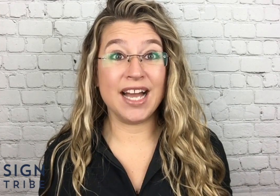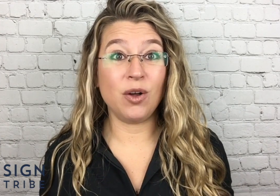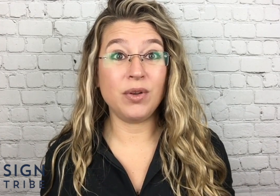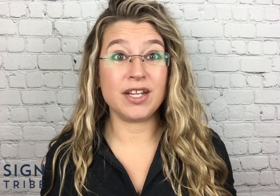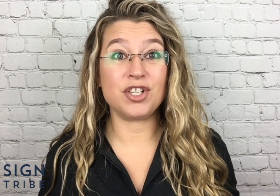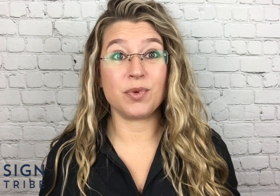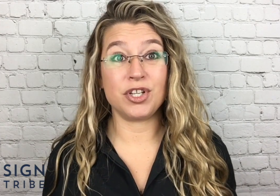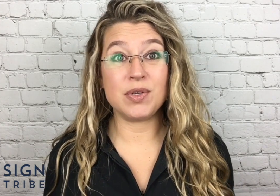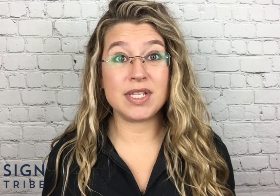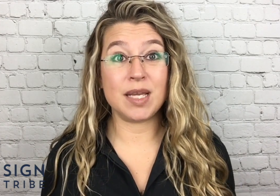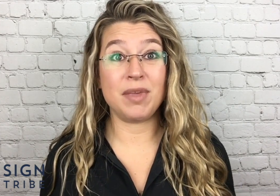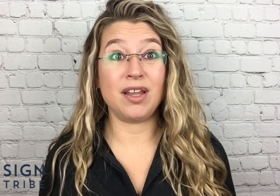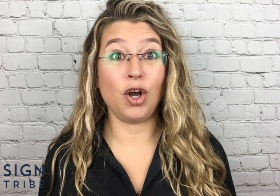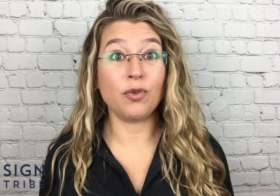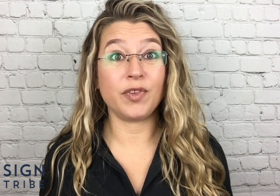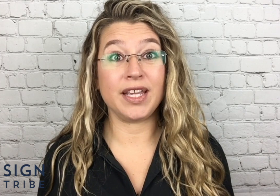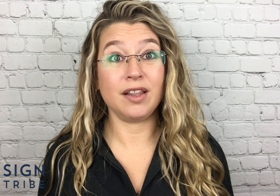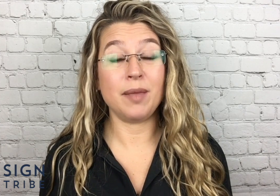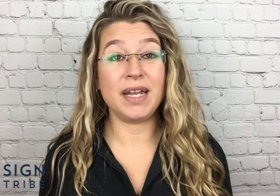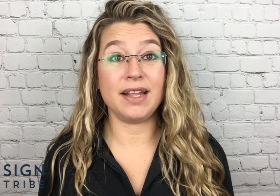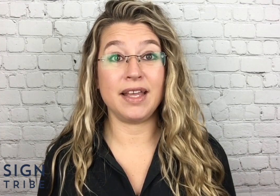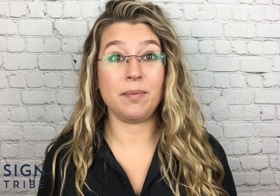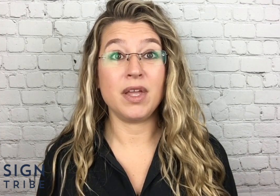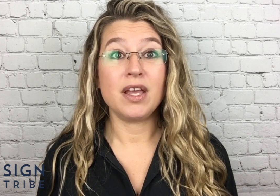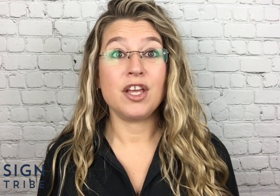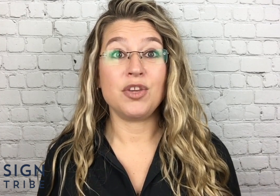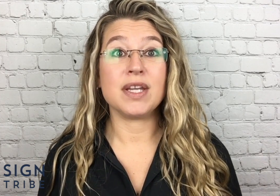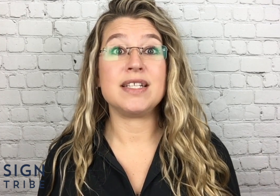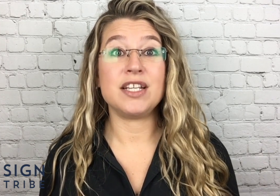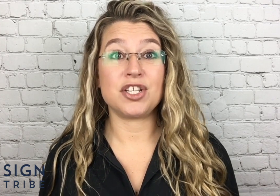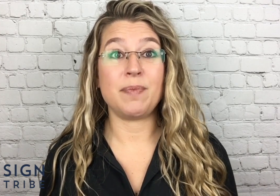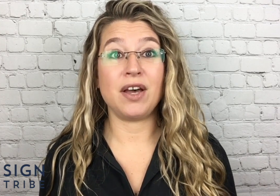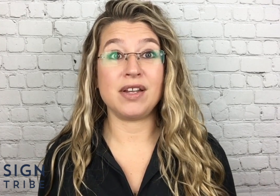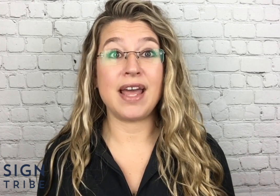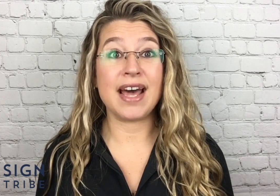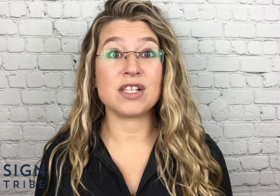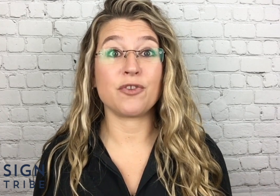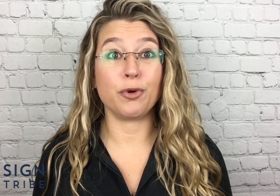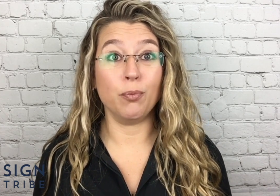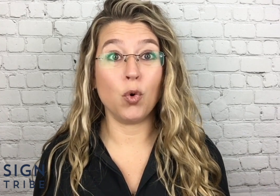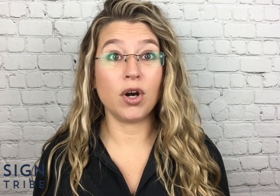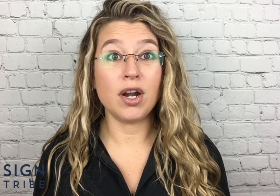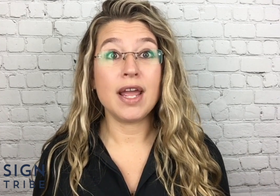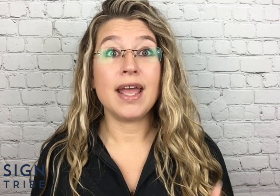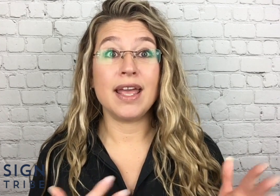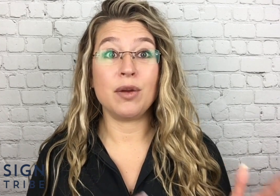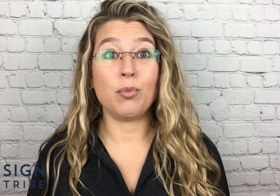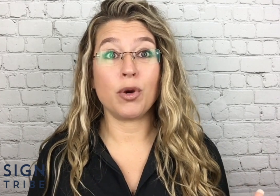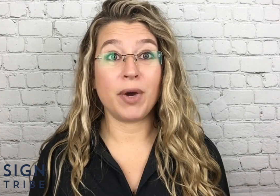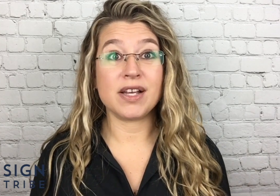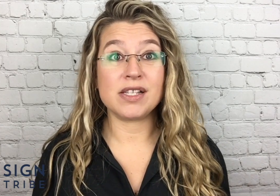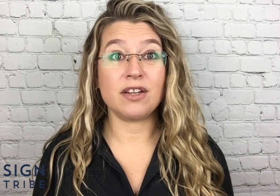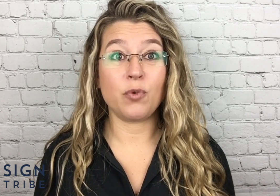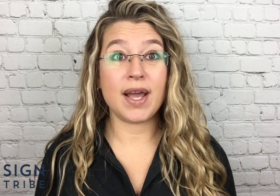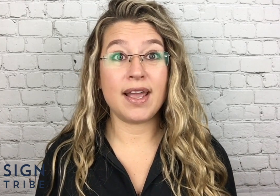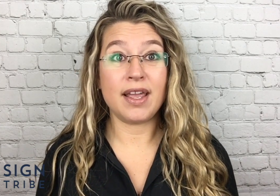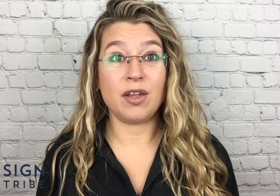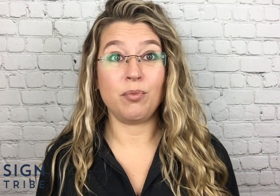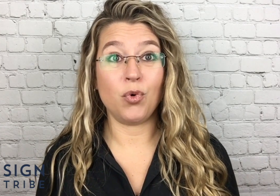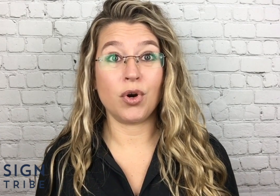down and to reduce them and hopefully eliminate them, you can teach them how to ask for more in a more positive way and more